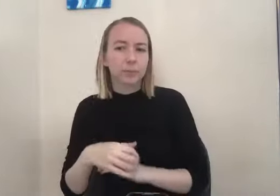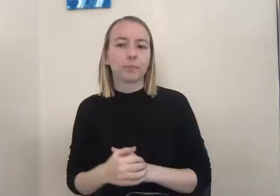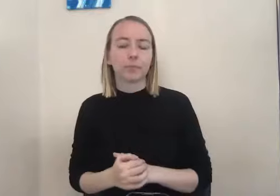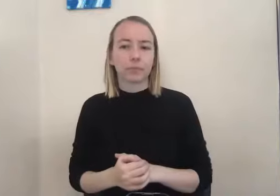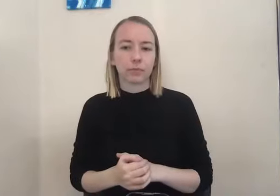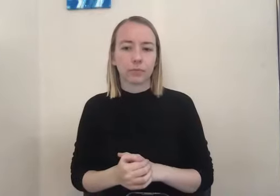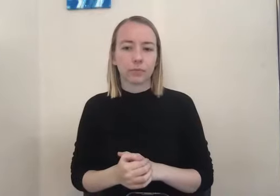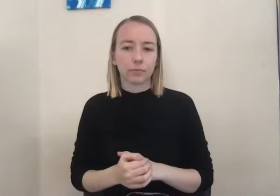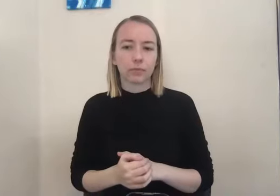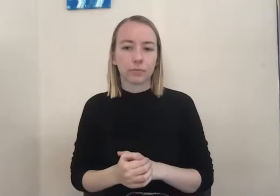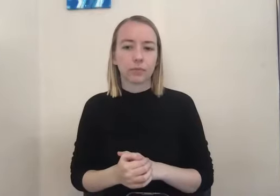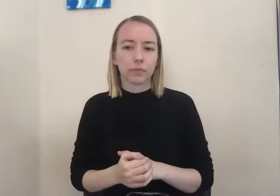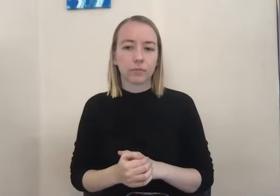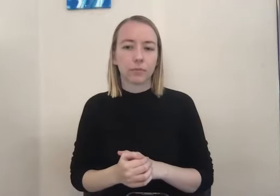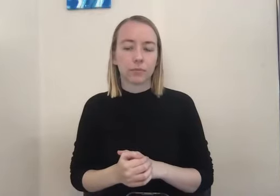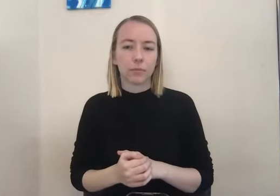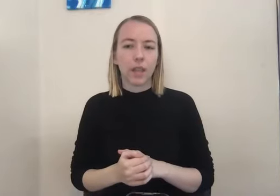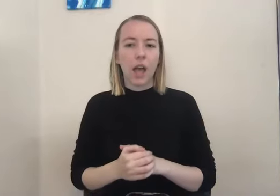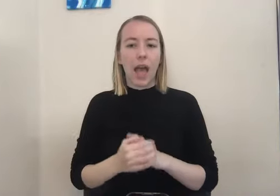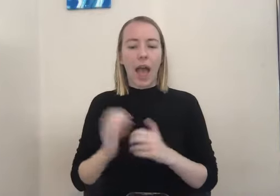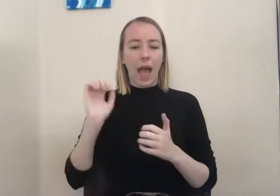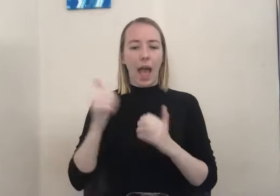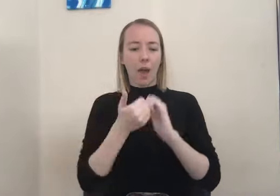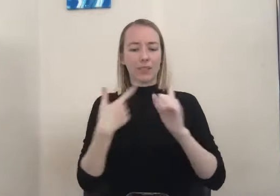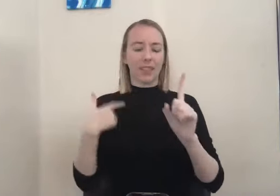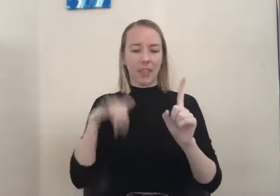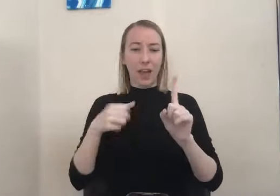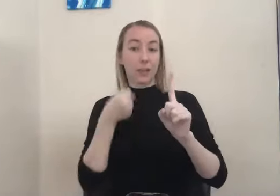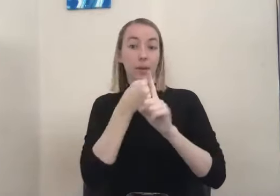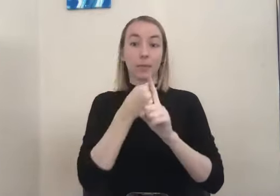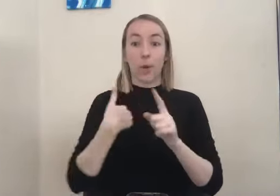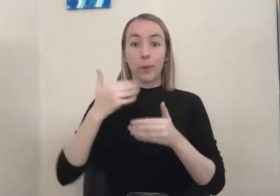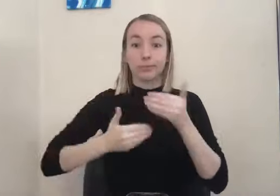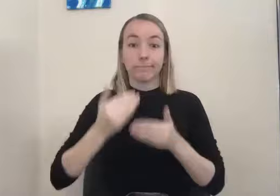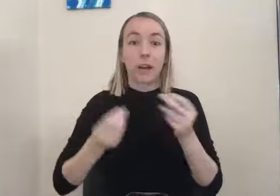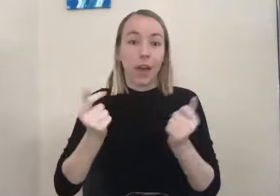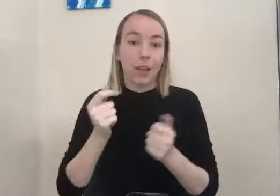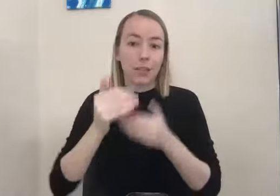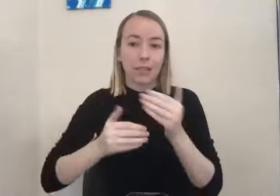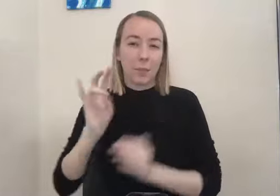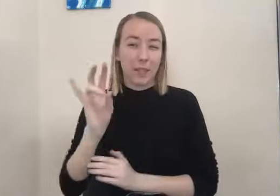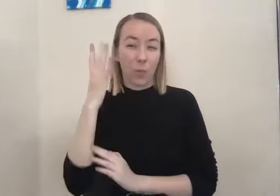softening me down. That's what the character defects are for me. If I can take care, when I do a step 10 at